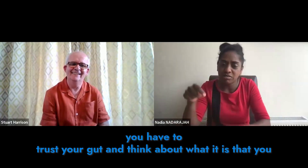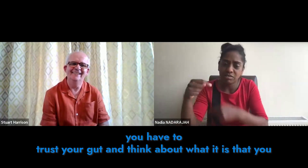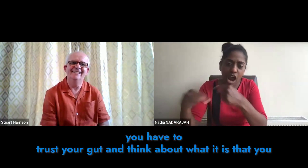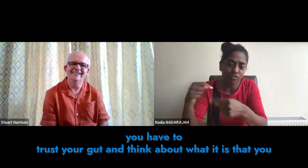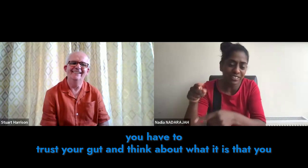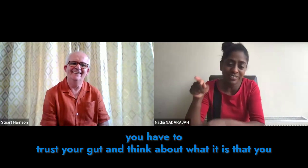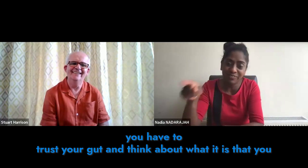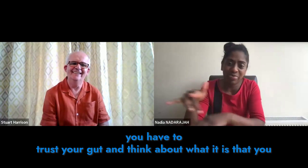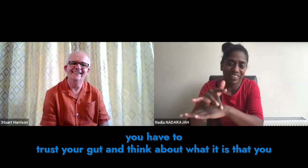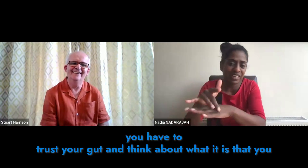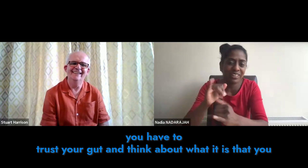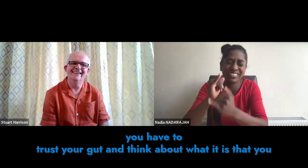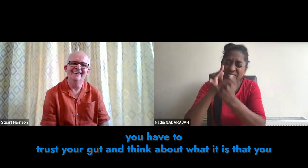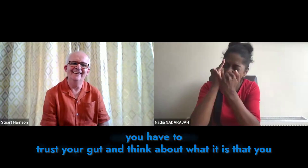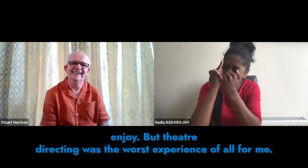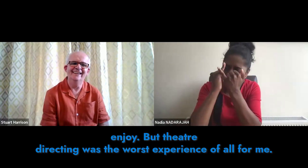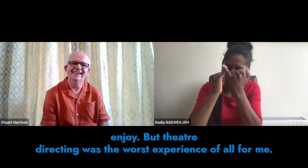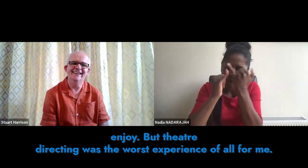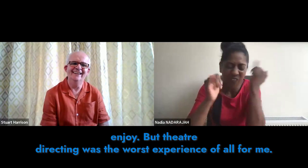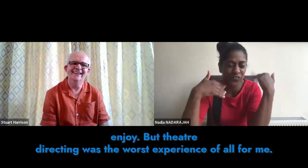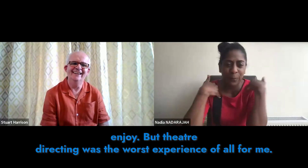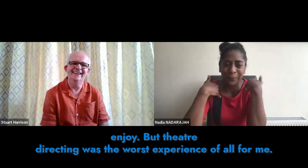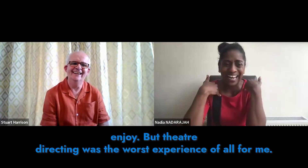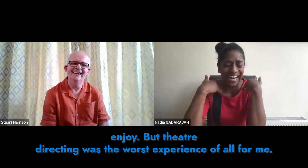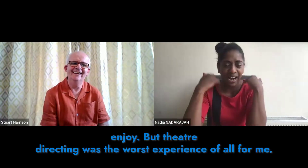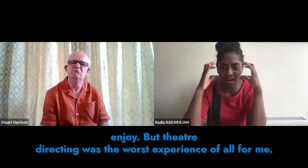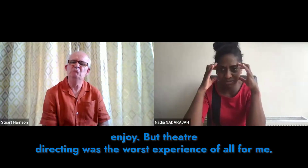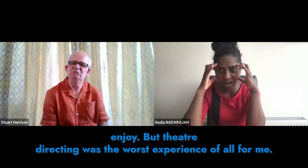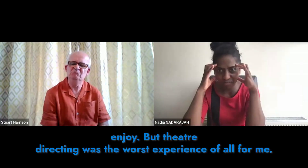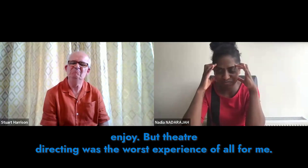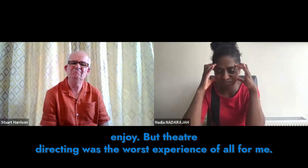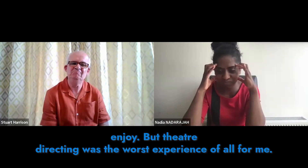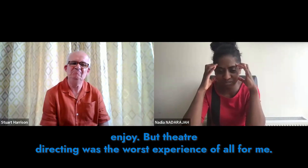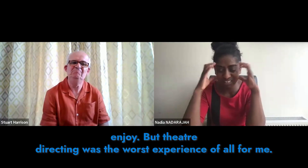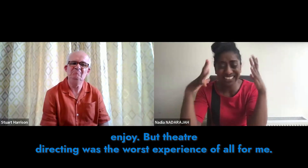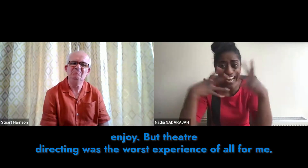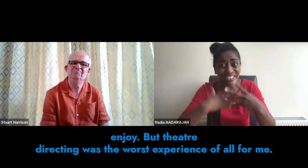gut and think about what it is that you enjoy. But theatre